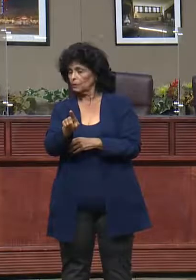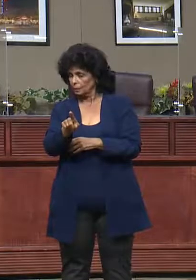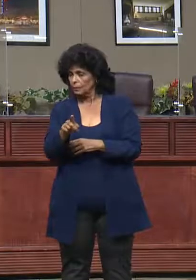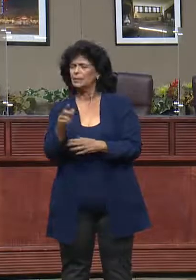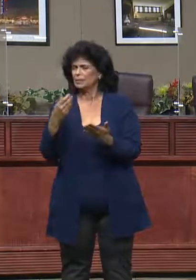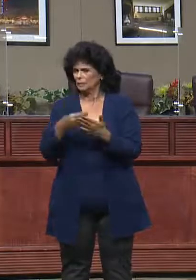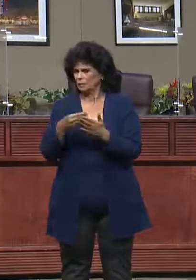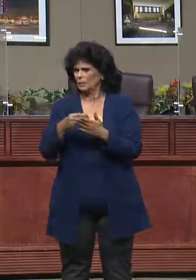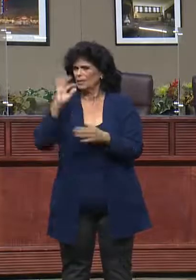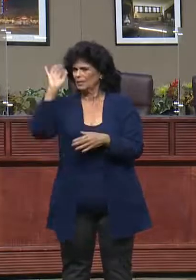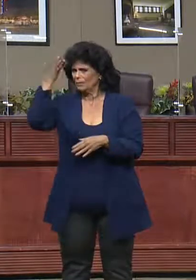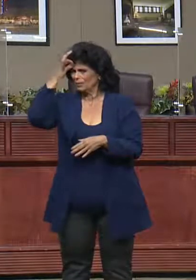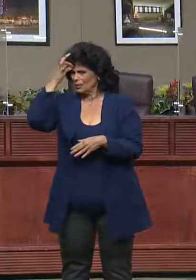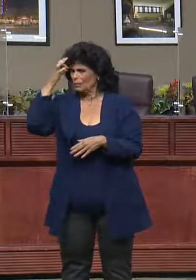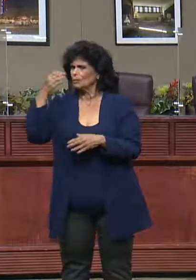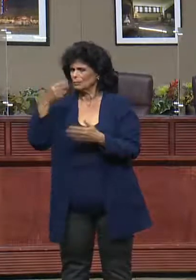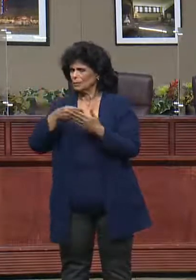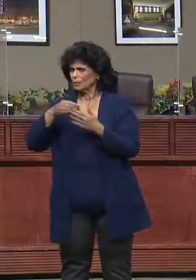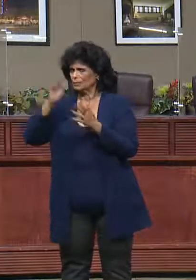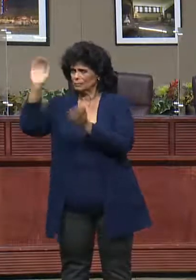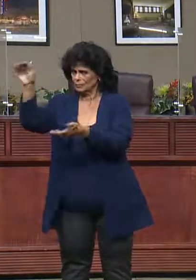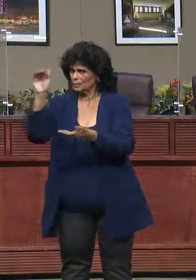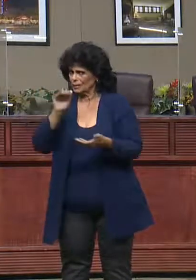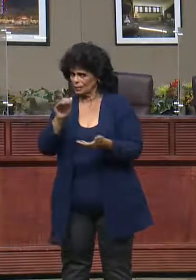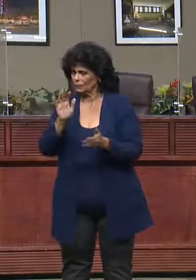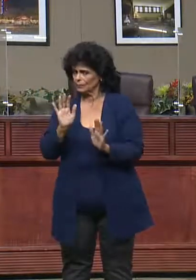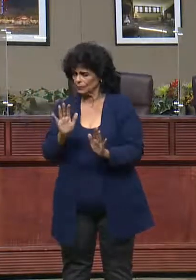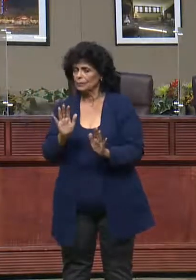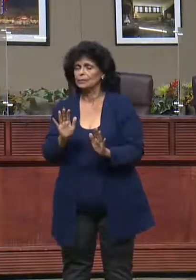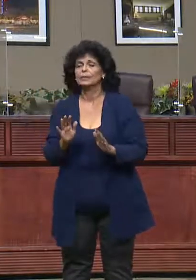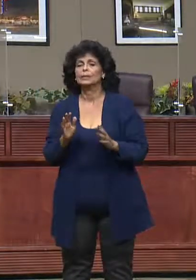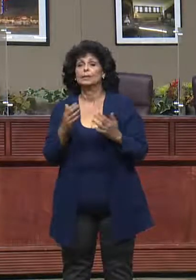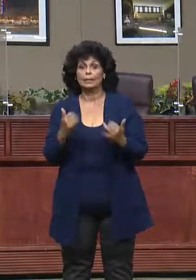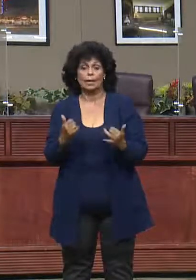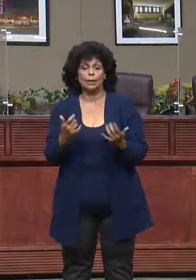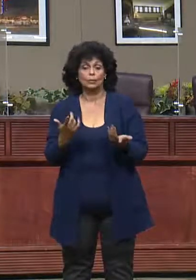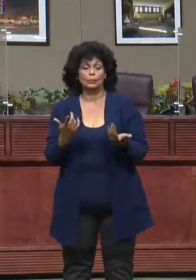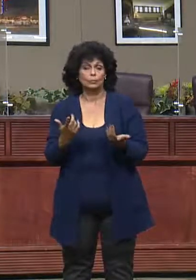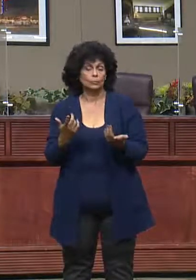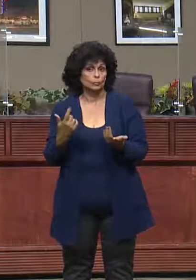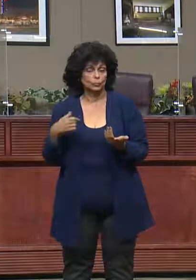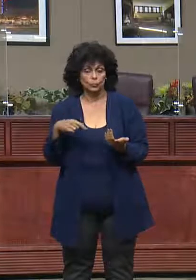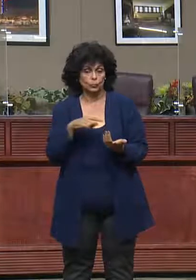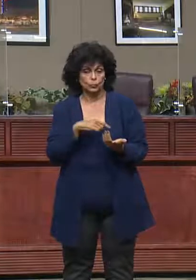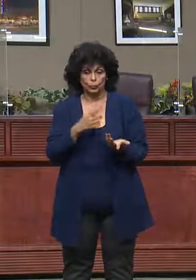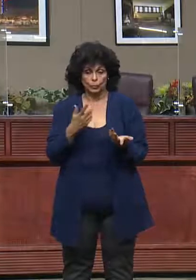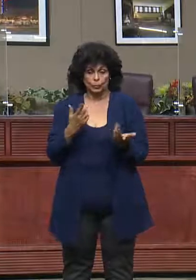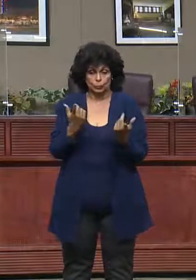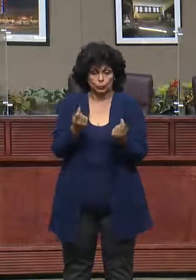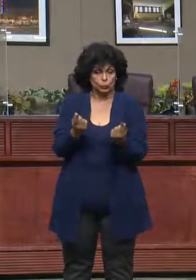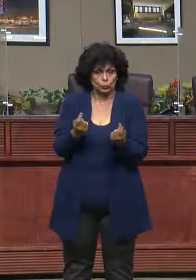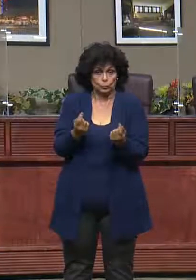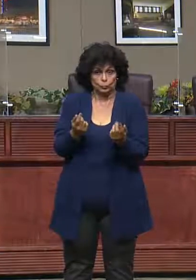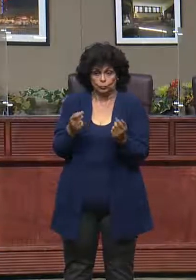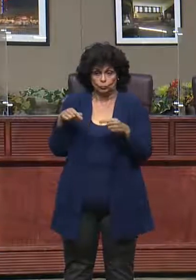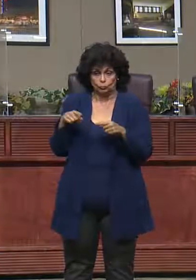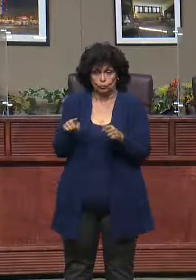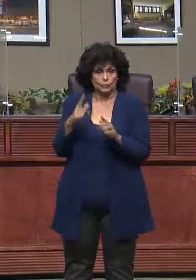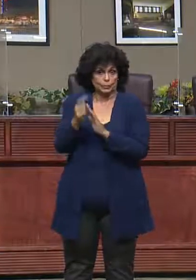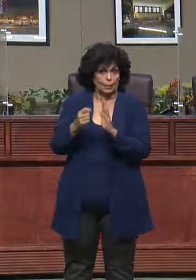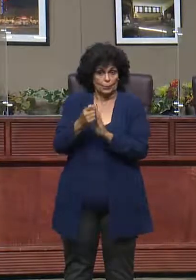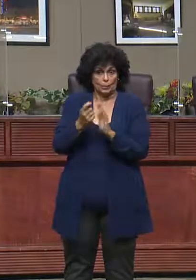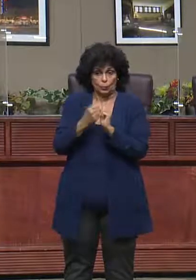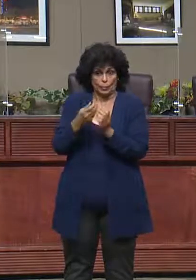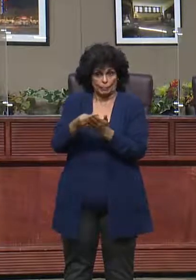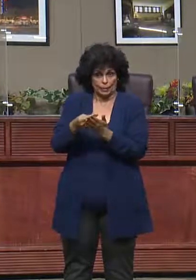to our community. I want to give you an update on what we were able to accomplish during that period of time.